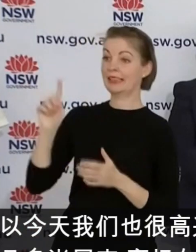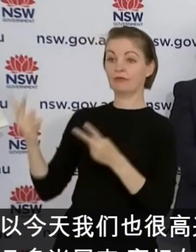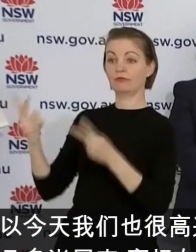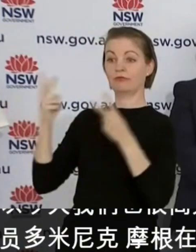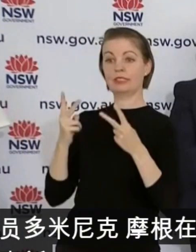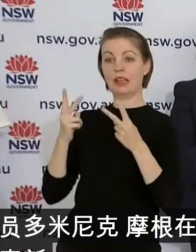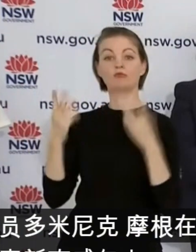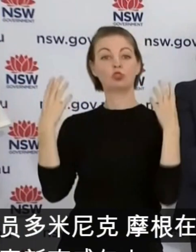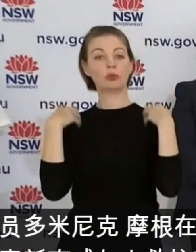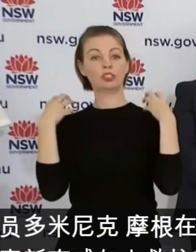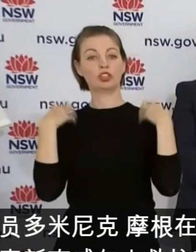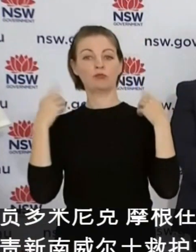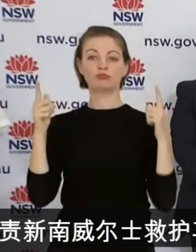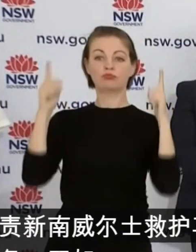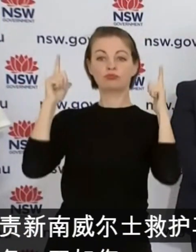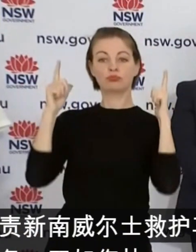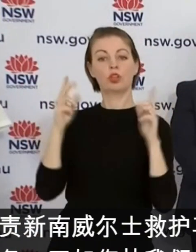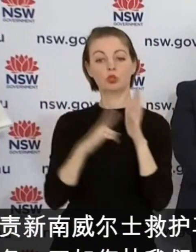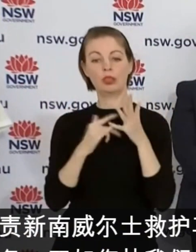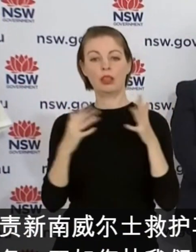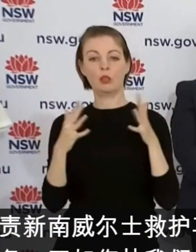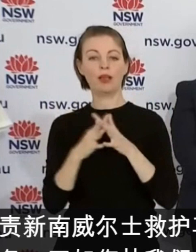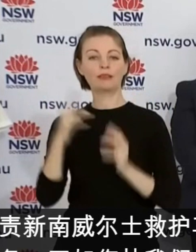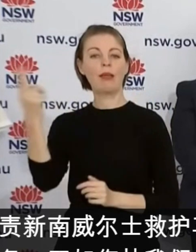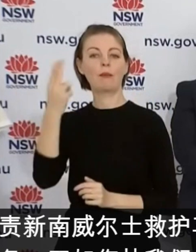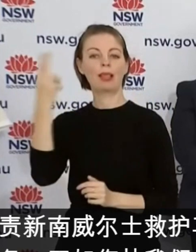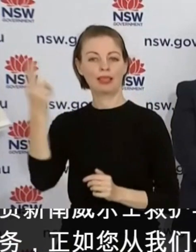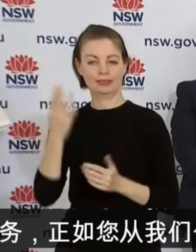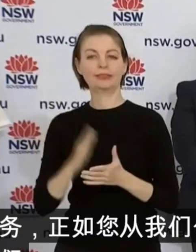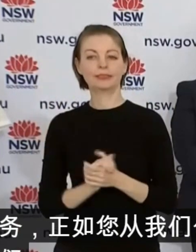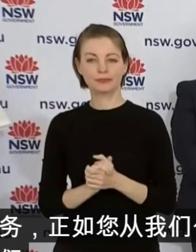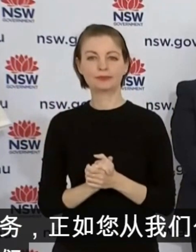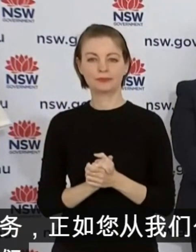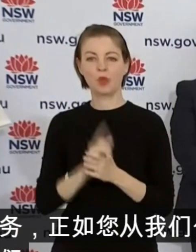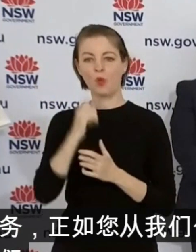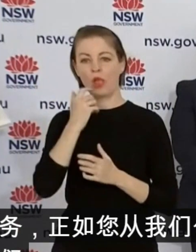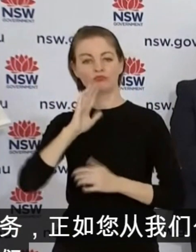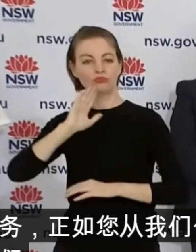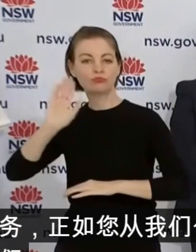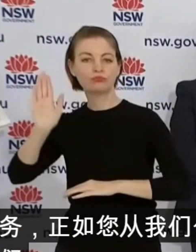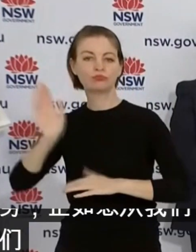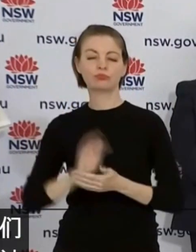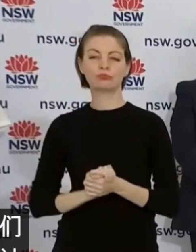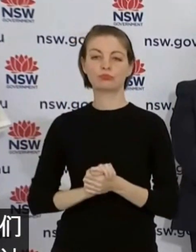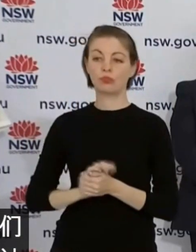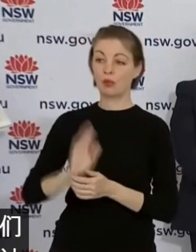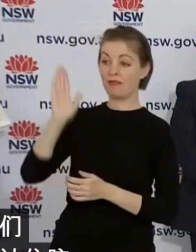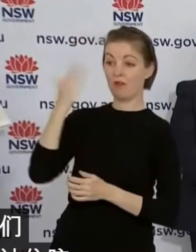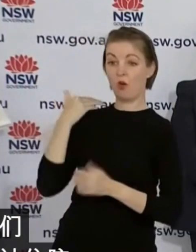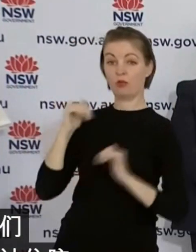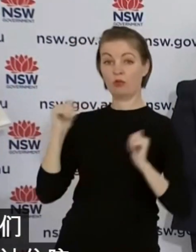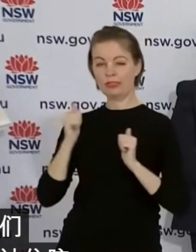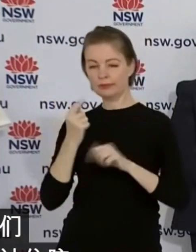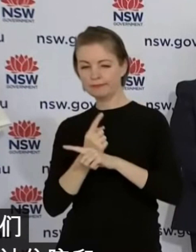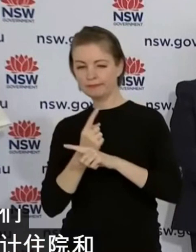Dominic Morgan here, who heads the New South Wales Ambulance Service. As you know from the advice and the modelling we provided publicly, we're expecting